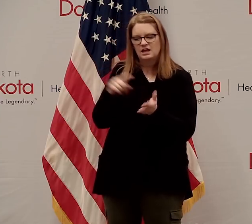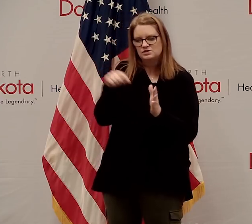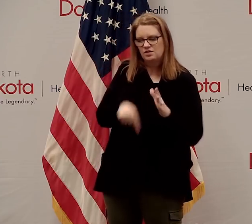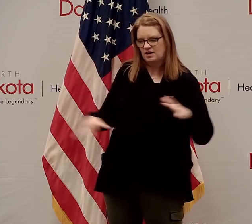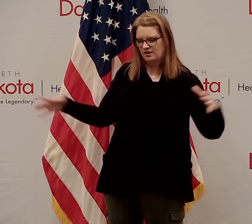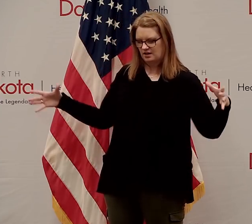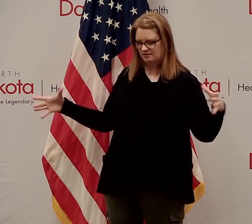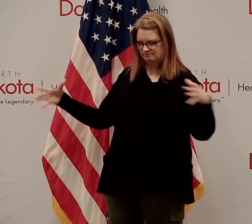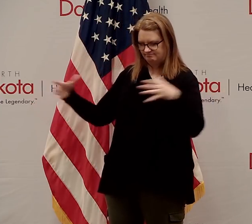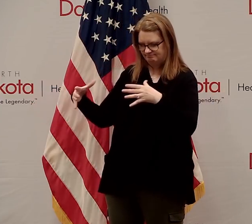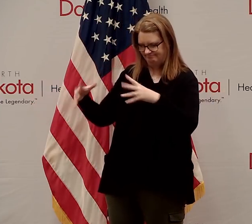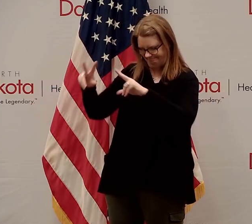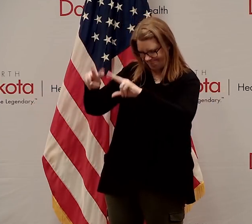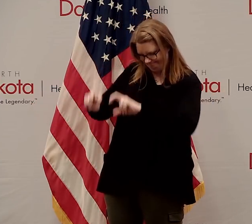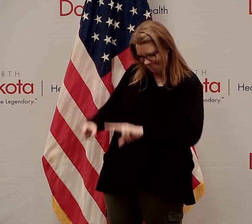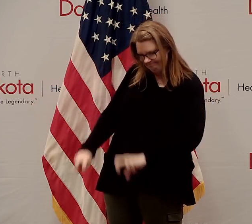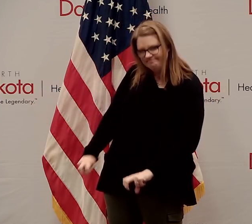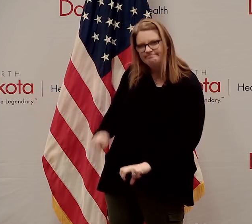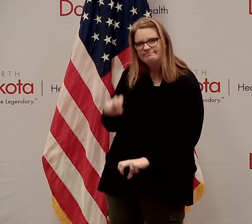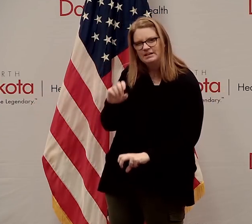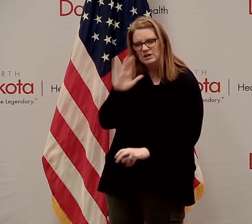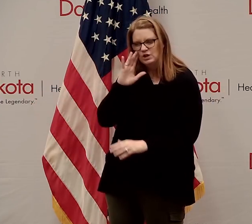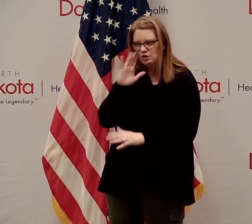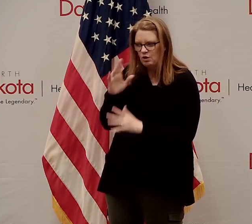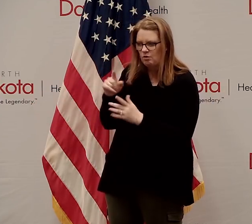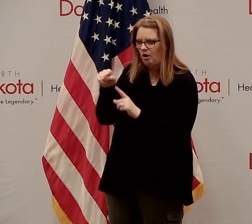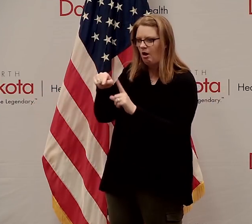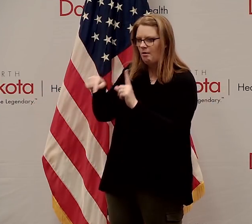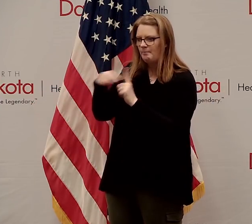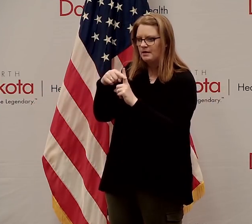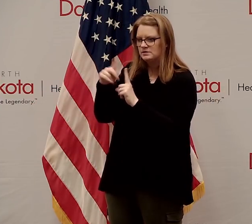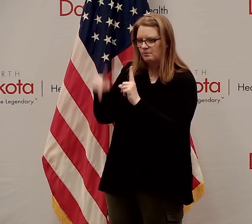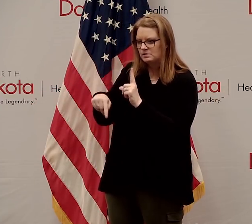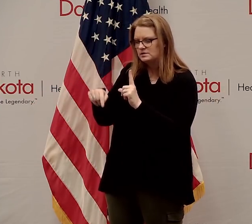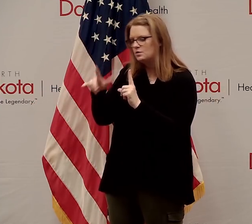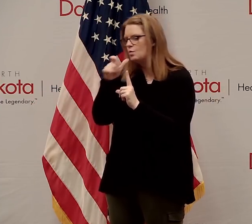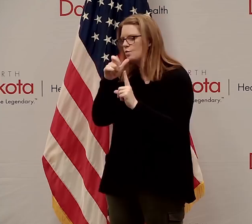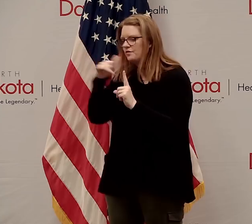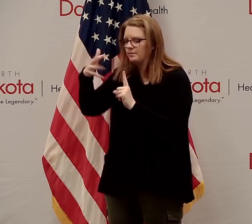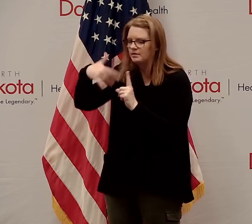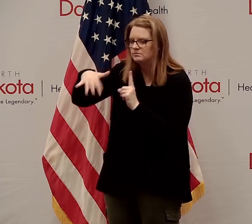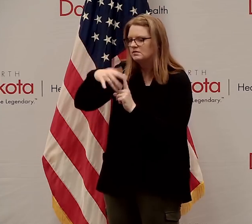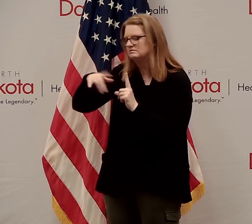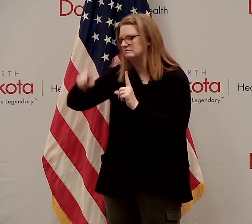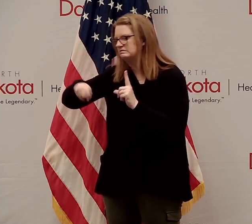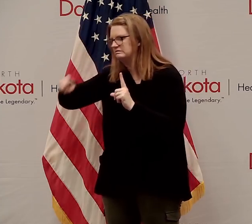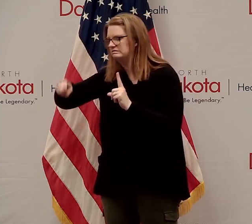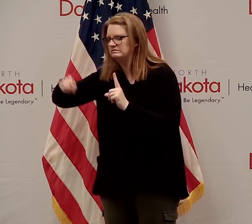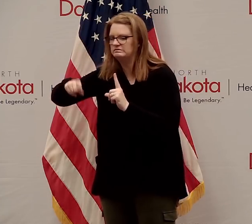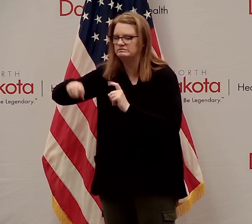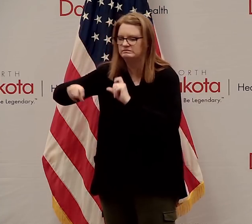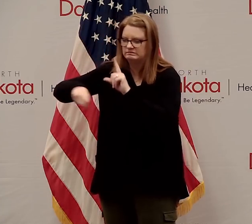tracing. But it's been largely in the past a manual, time and labor intensive process, and we're